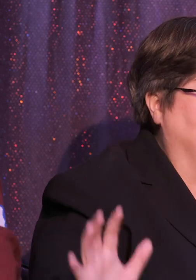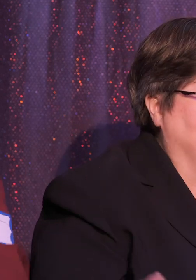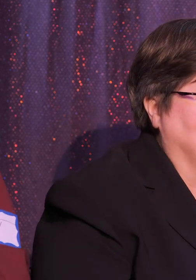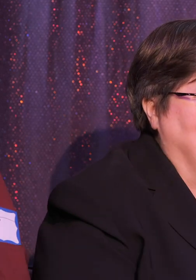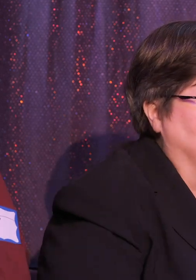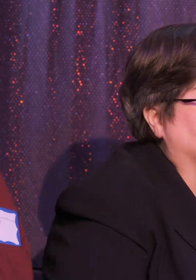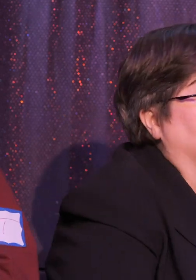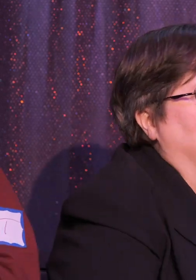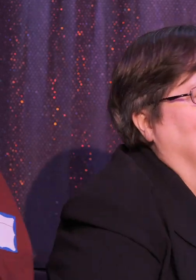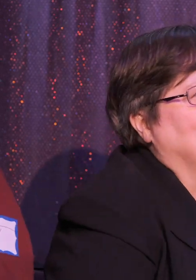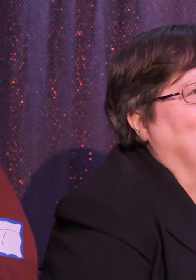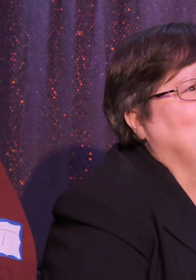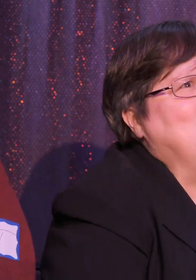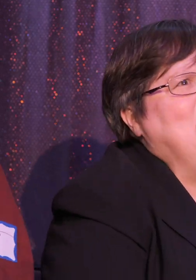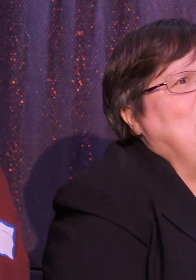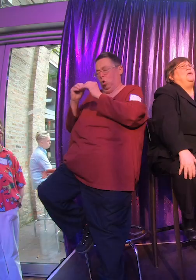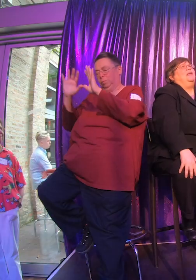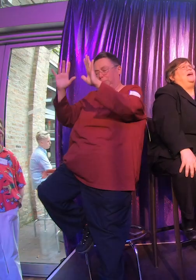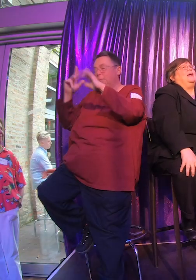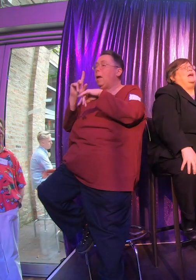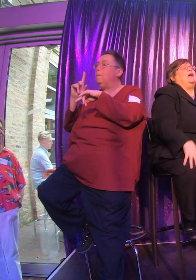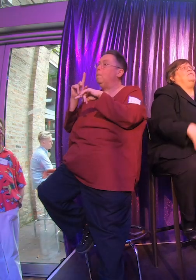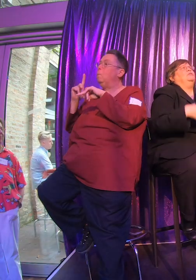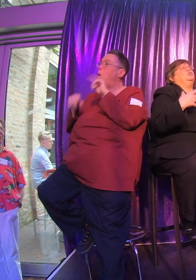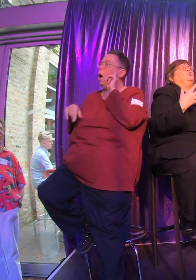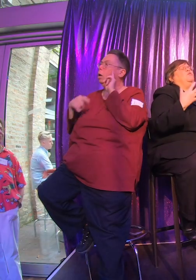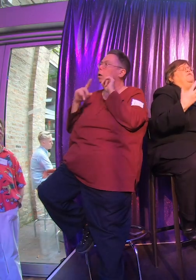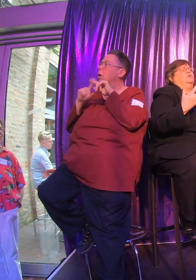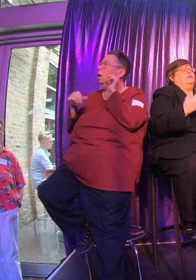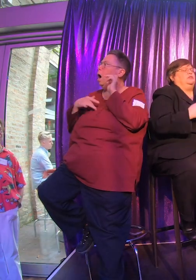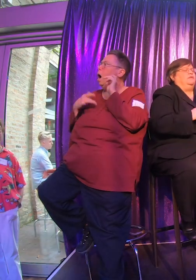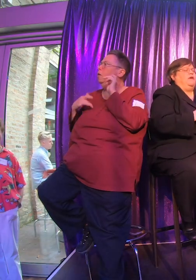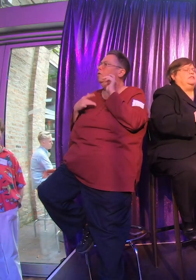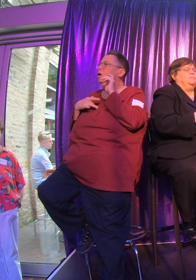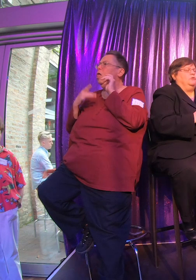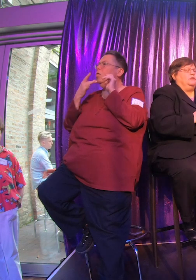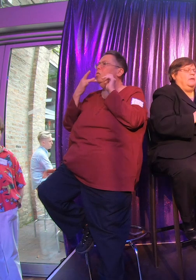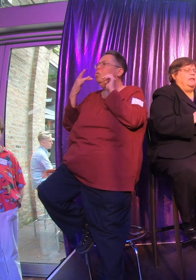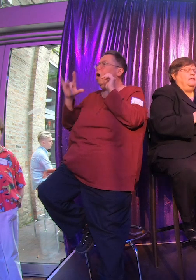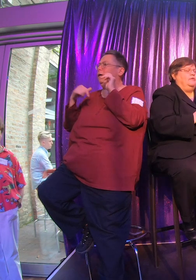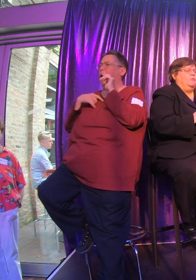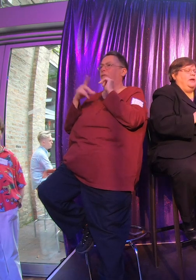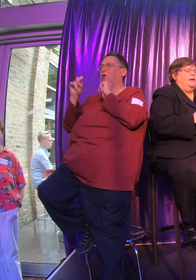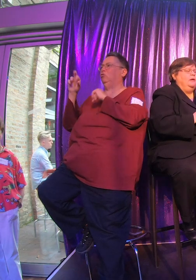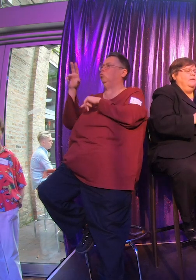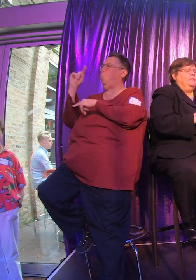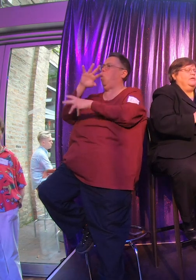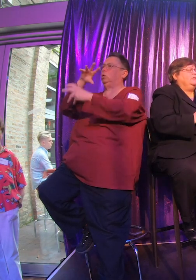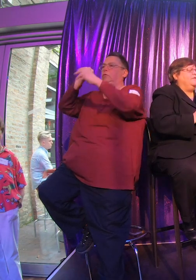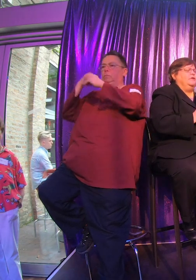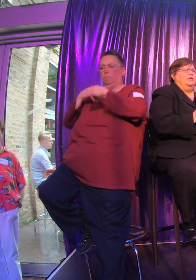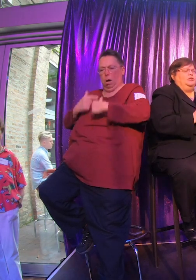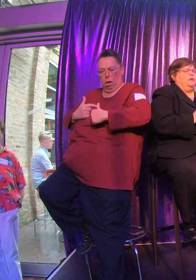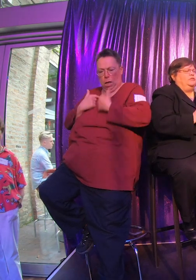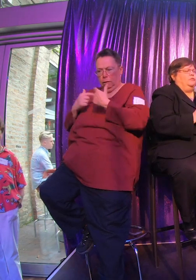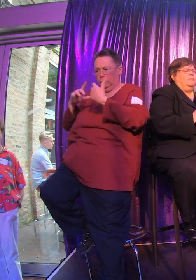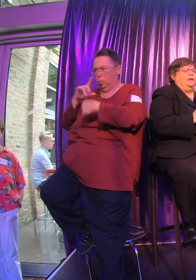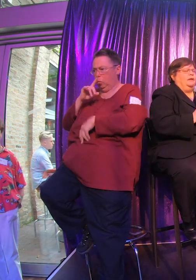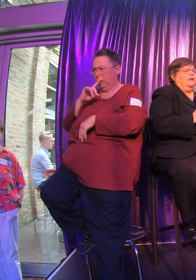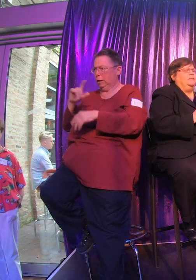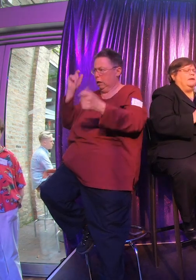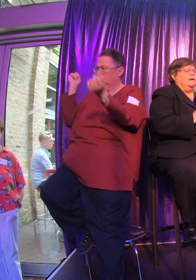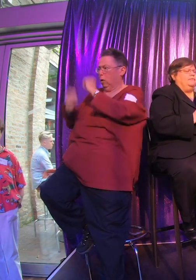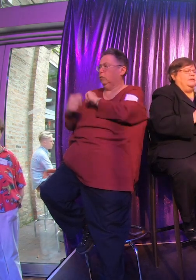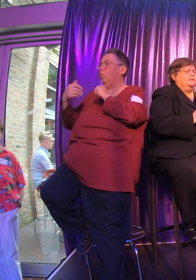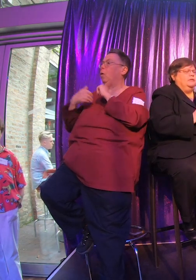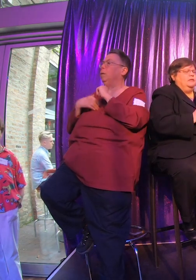not going to let me kick many more soccer balls in my life. But I feel so fortunate to have had sports in my life in a way that definitely transformed